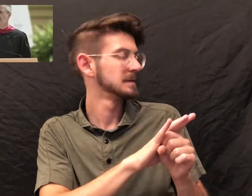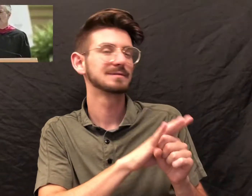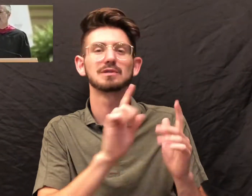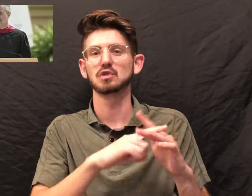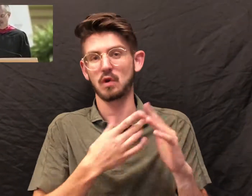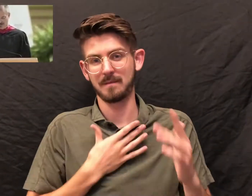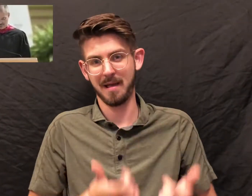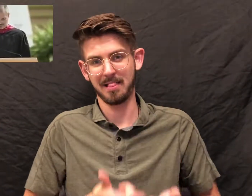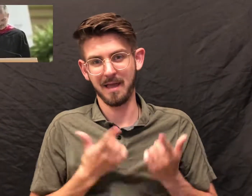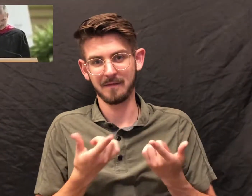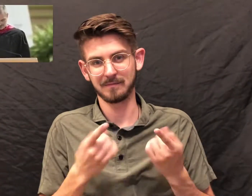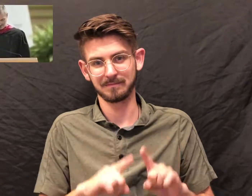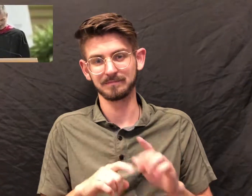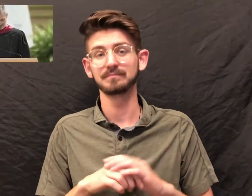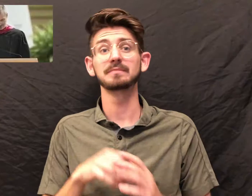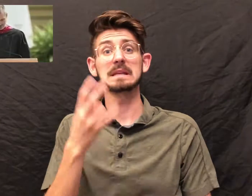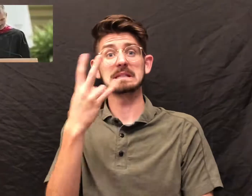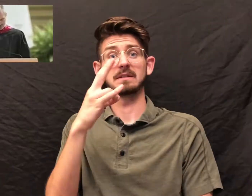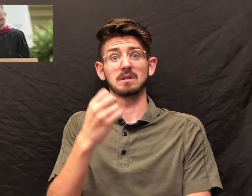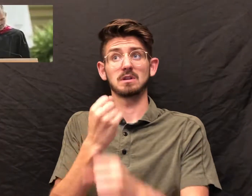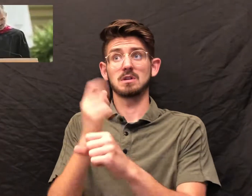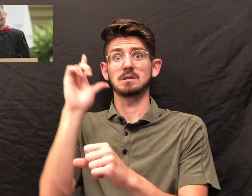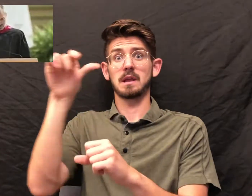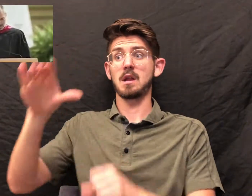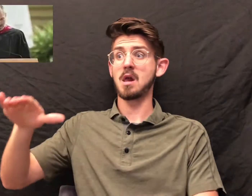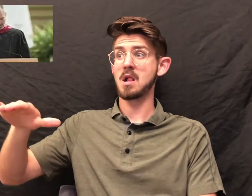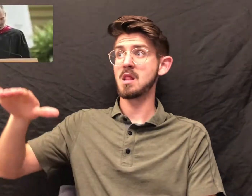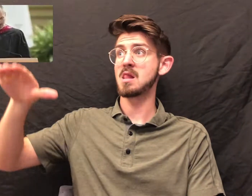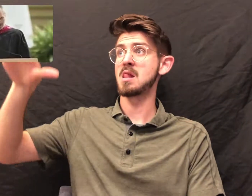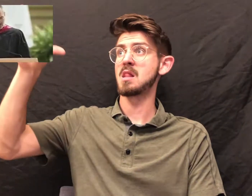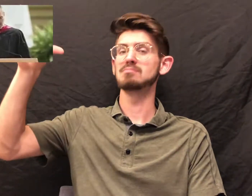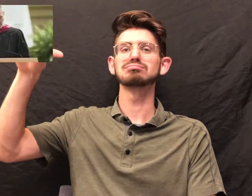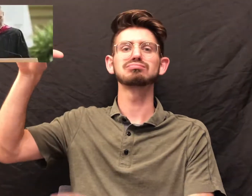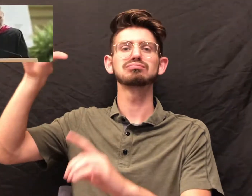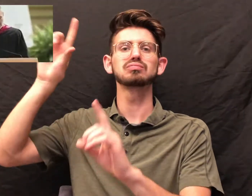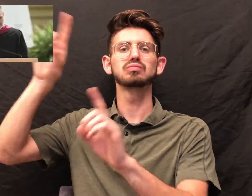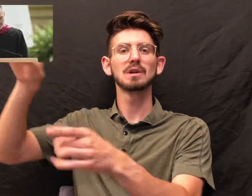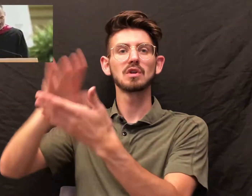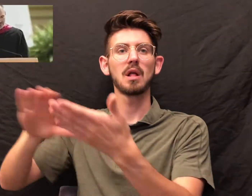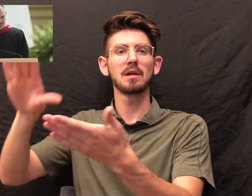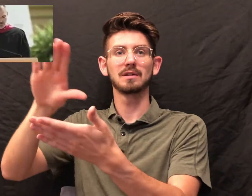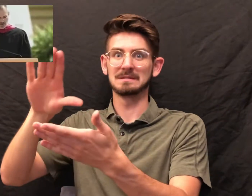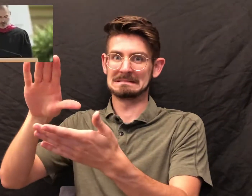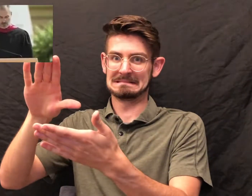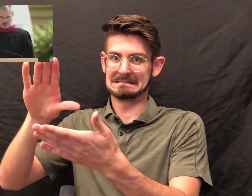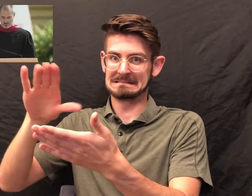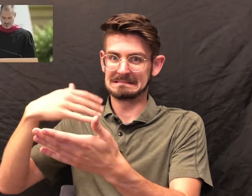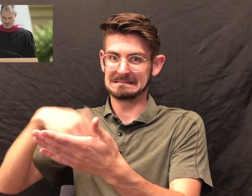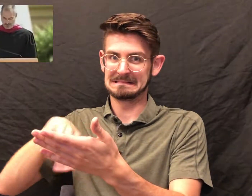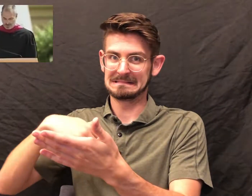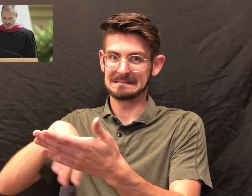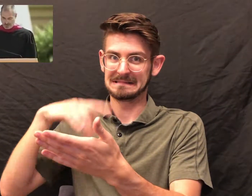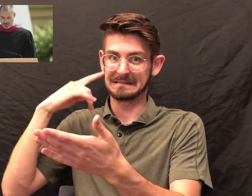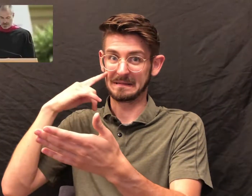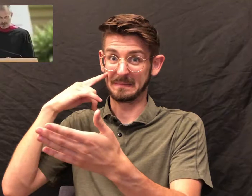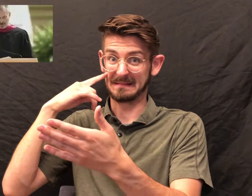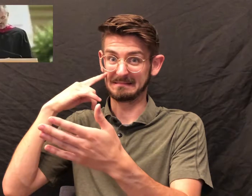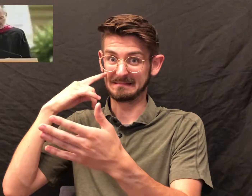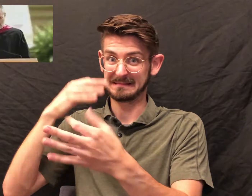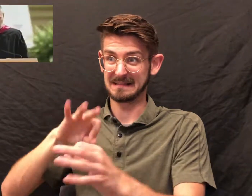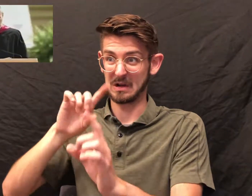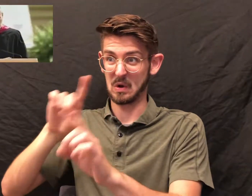And 17 years later, I did go to college. But I naively chose a college that was almost as expensive as